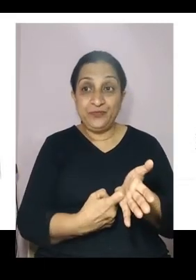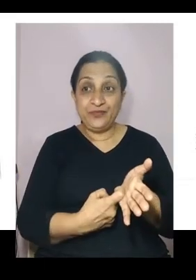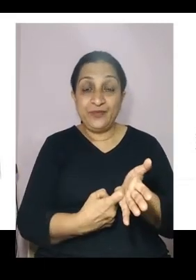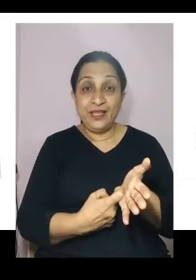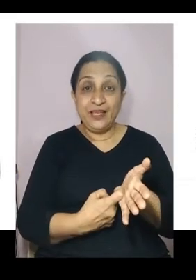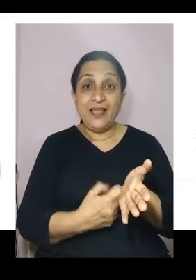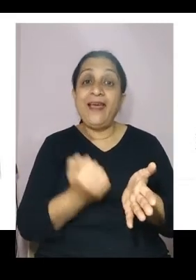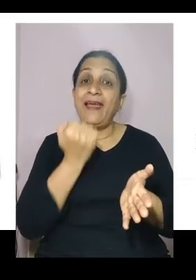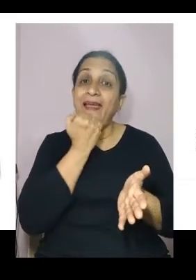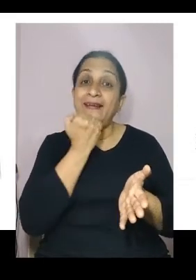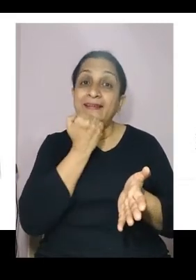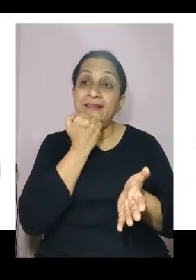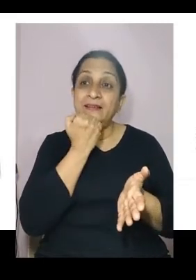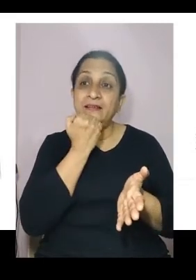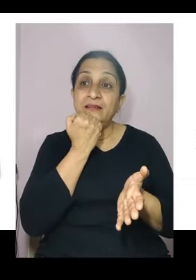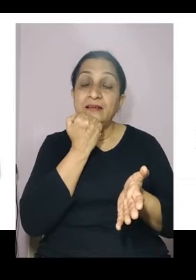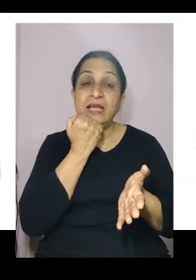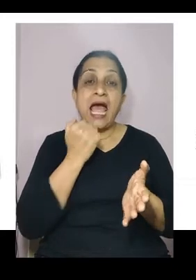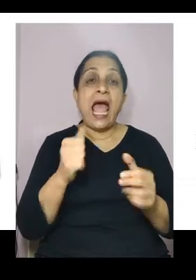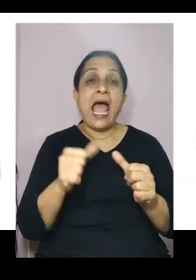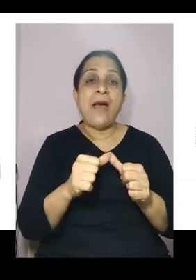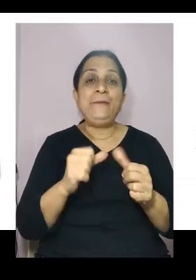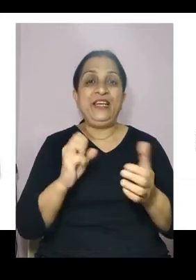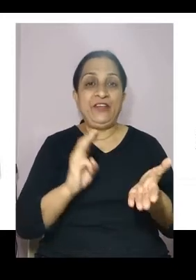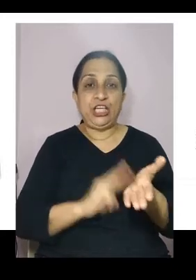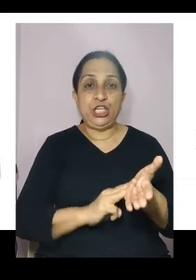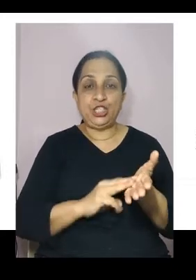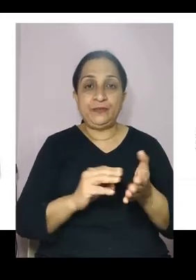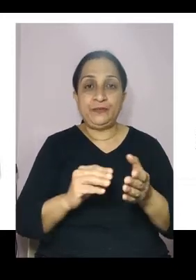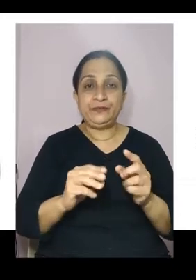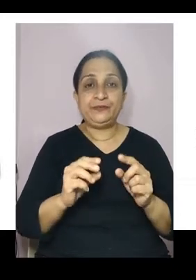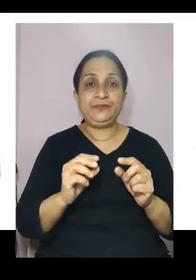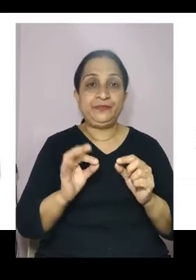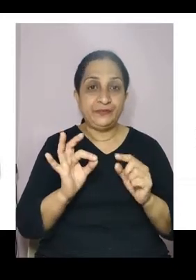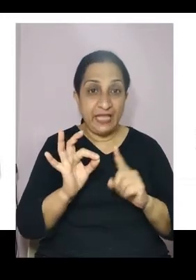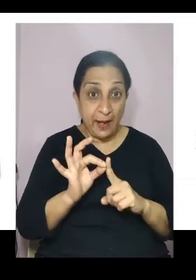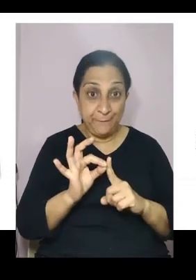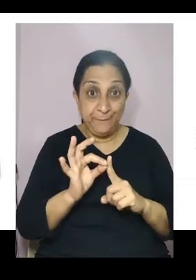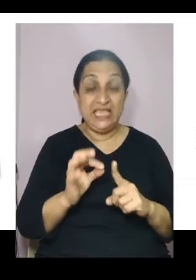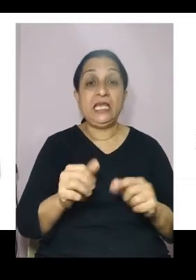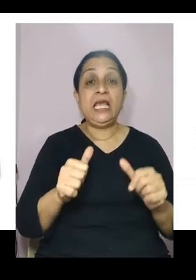reference error amplification,